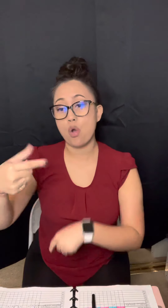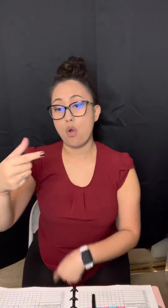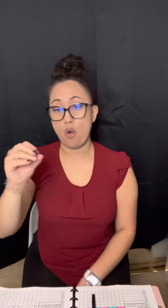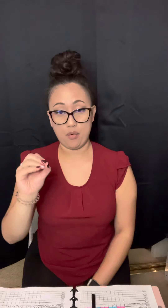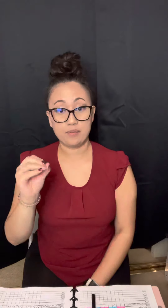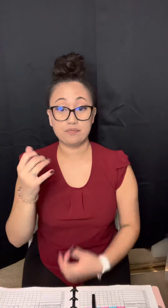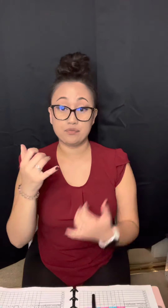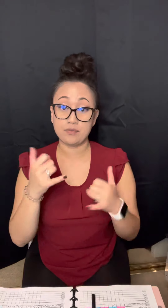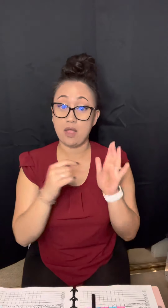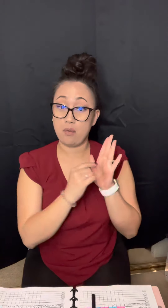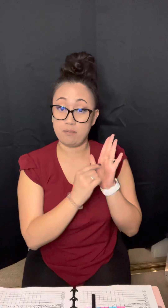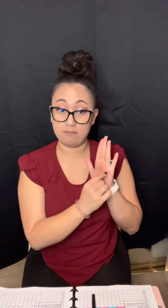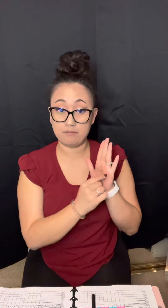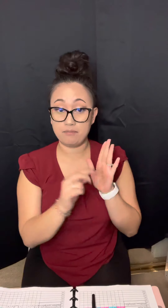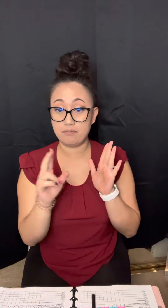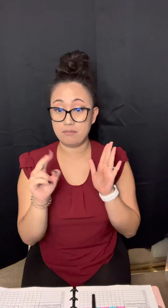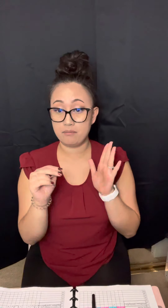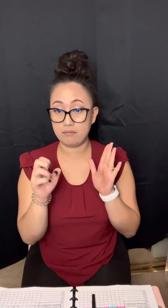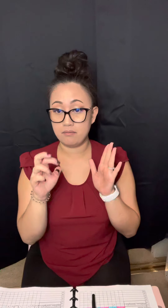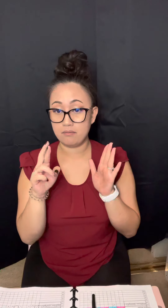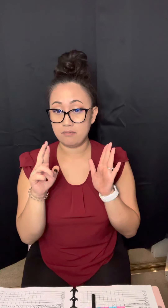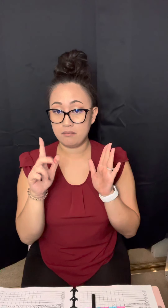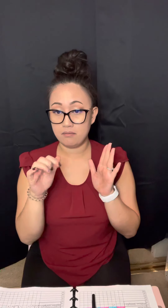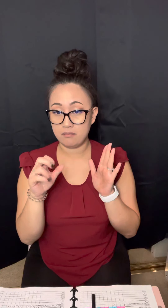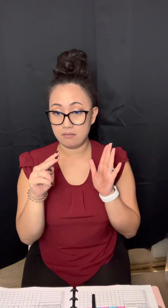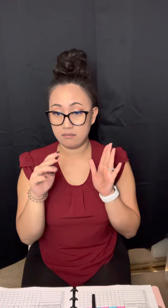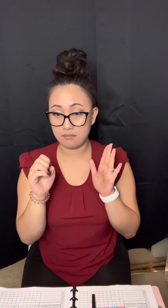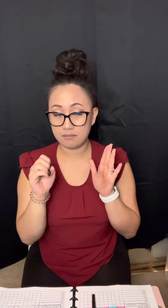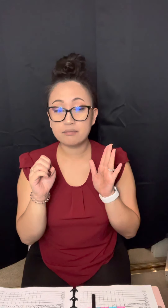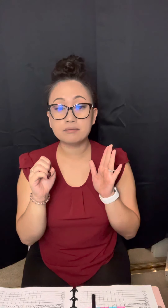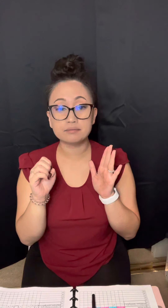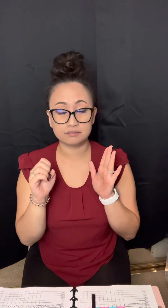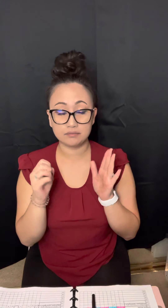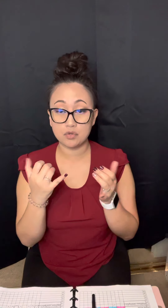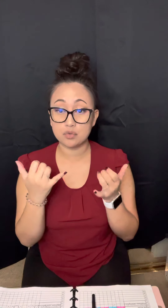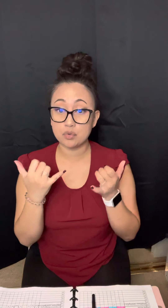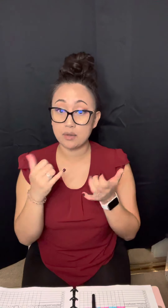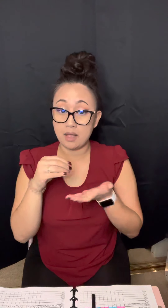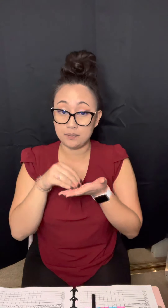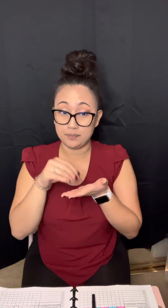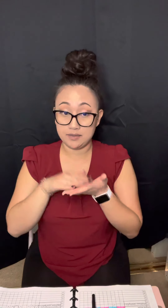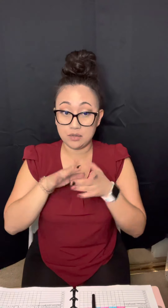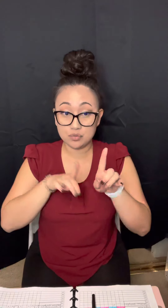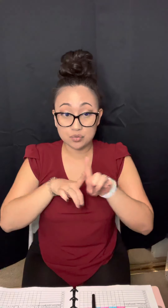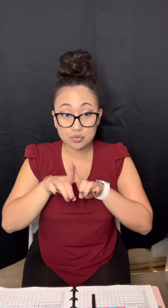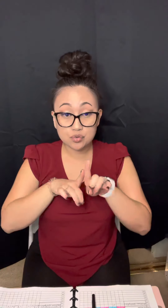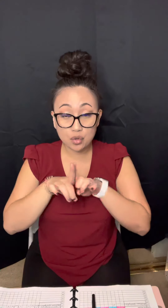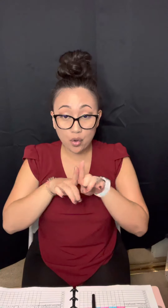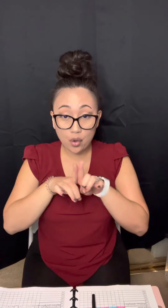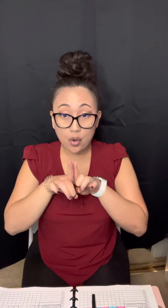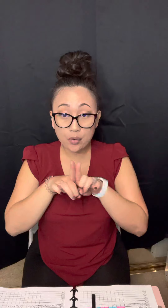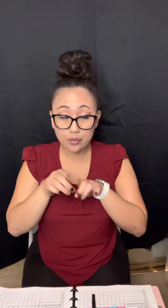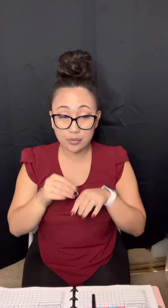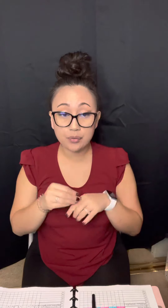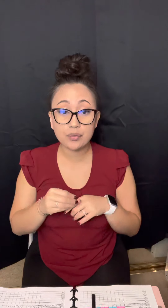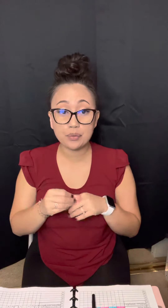right. I want you to put a star. Oh, there's so many details here. Put a star by